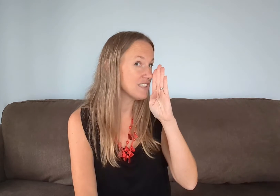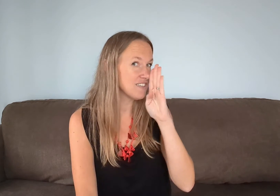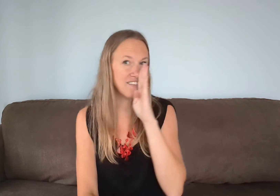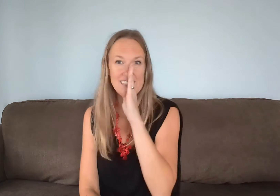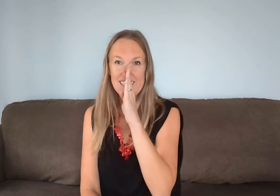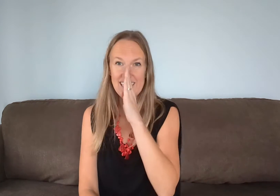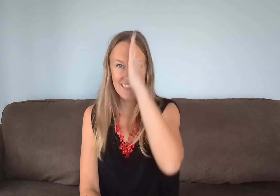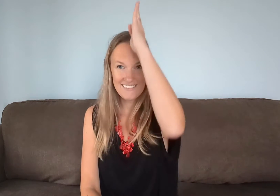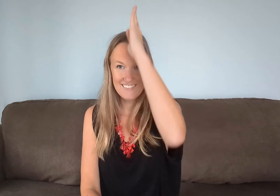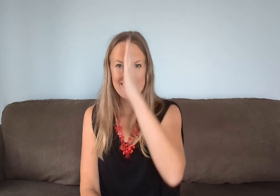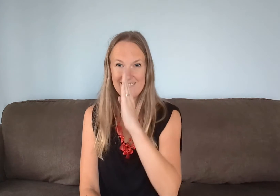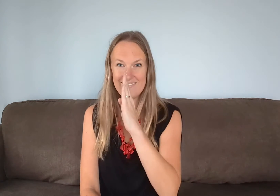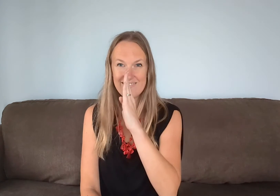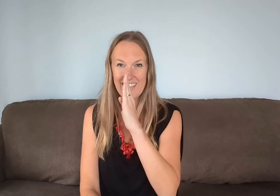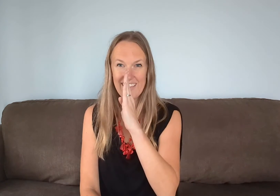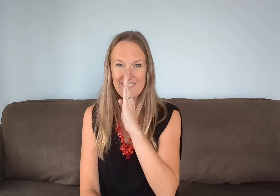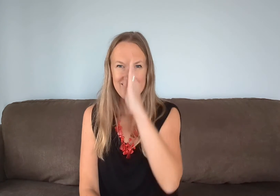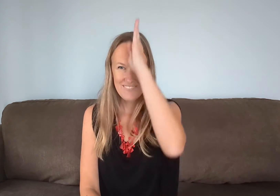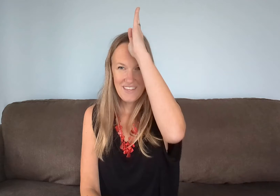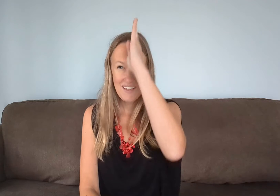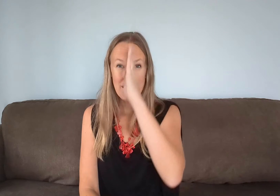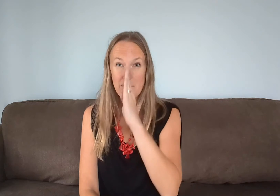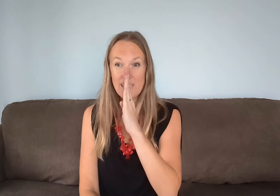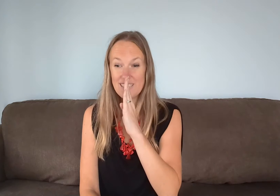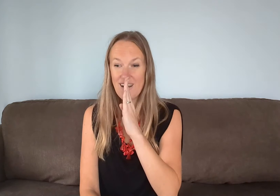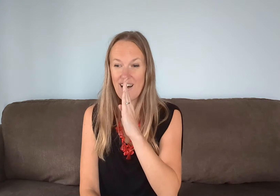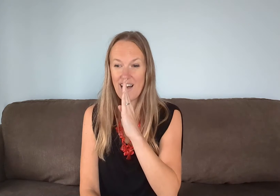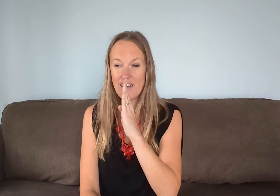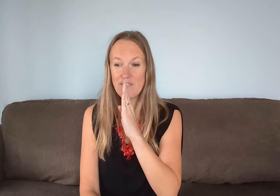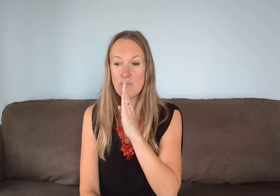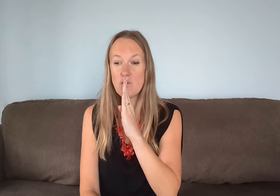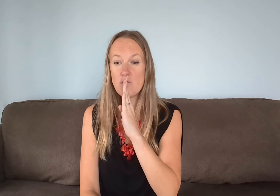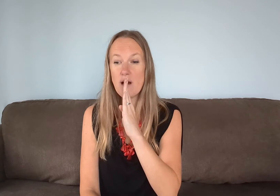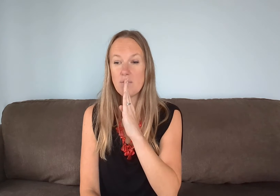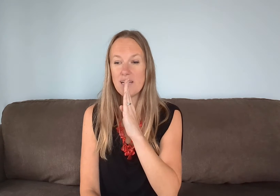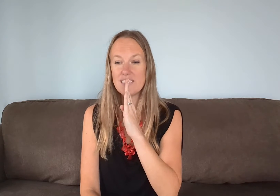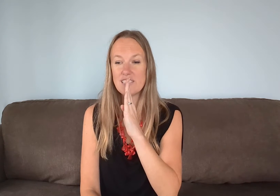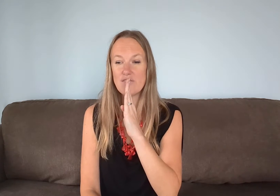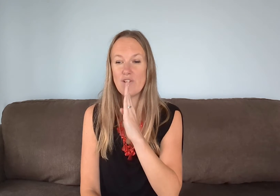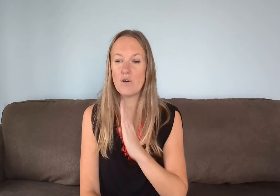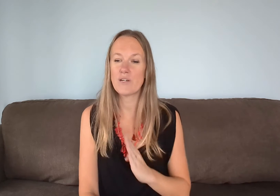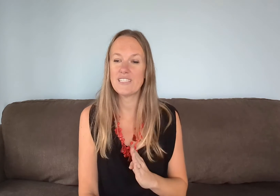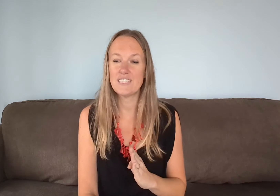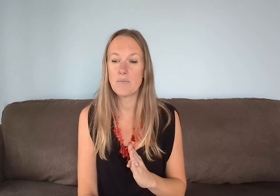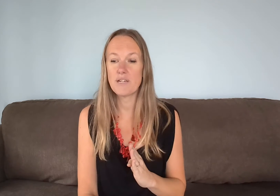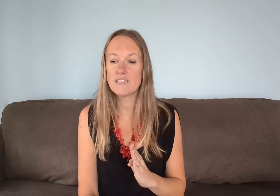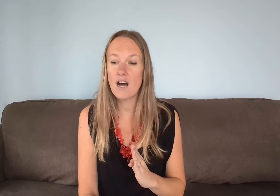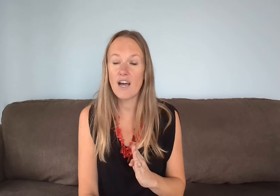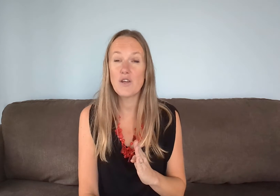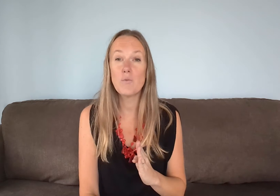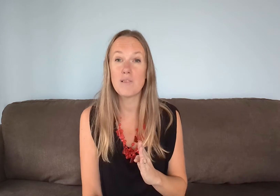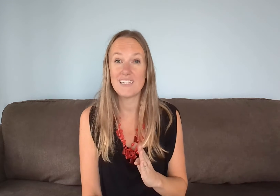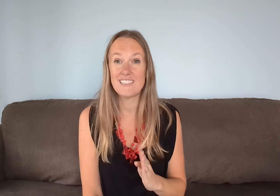so you can see it. Okay. Praise God, from whom all blessings flow. We're going to say, praise God who blesses